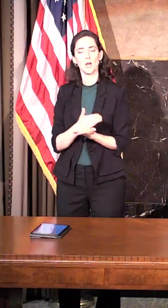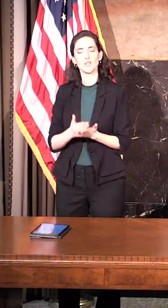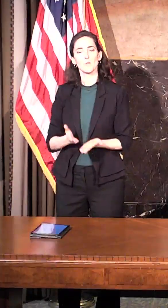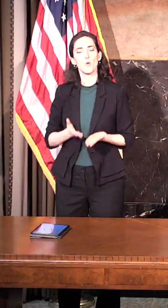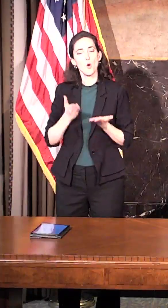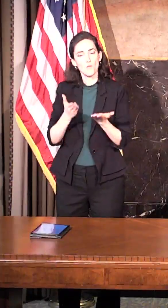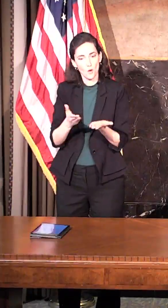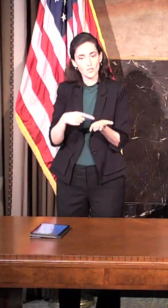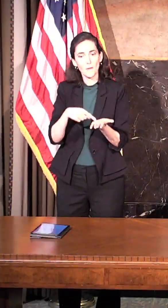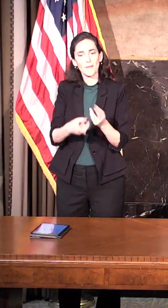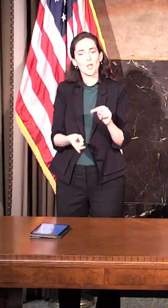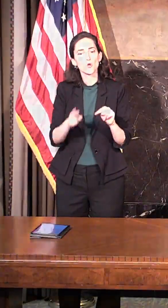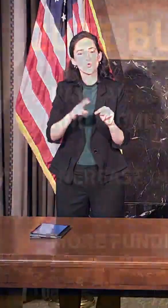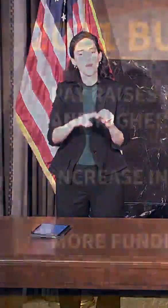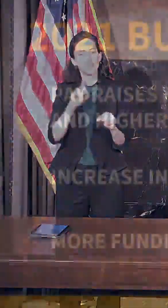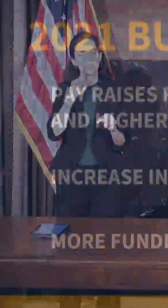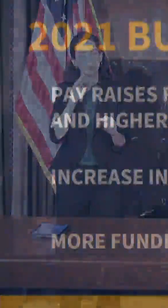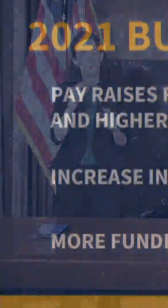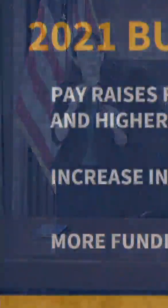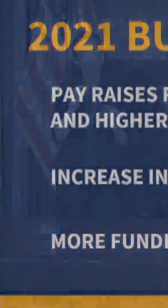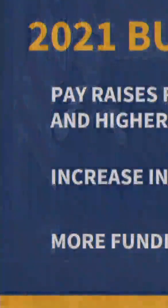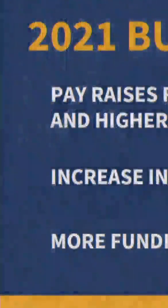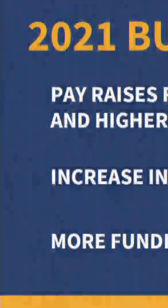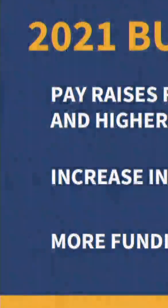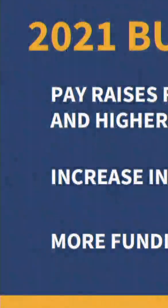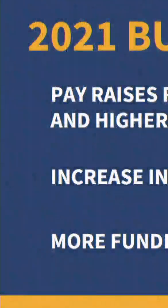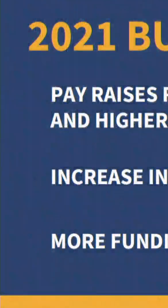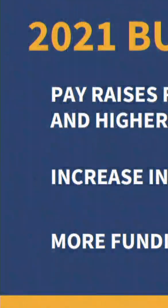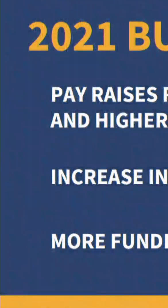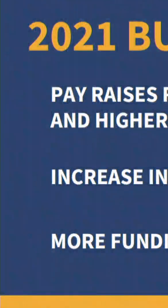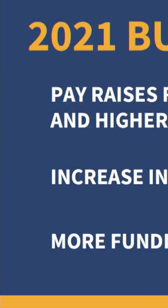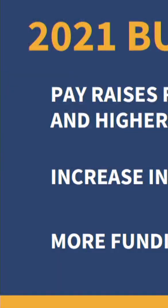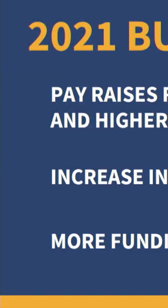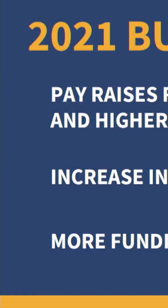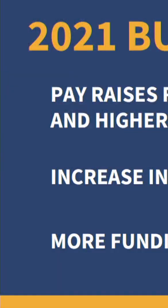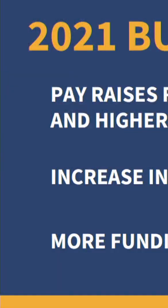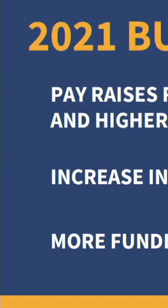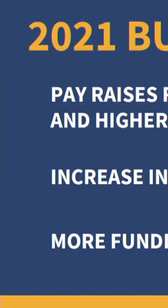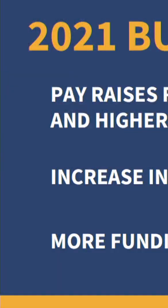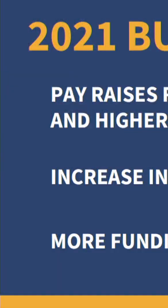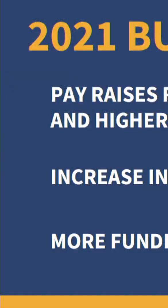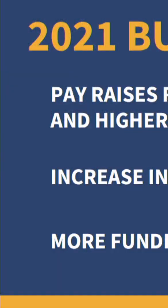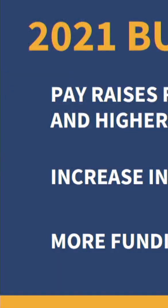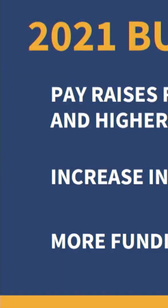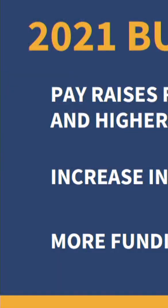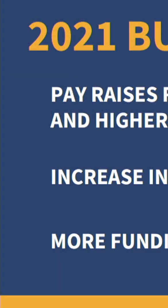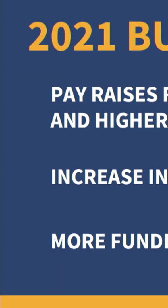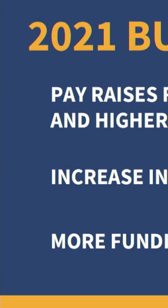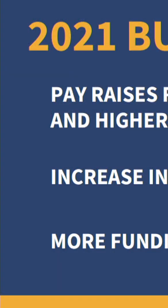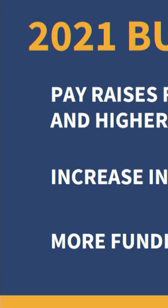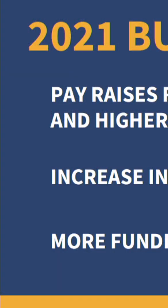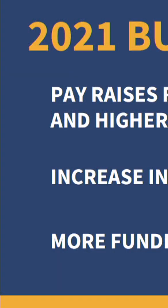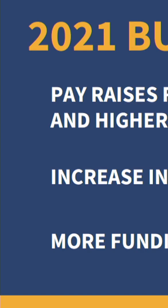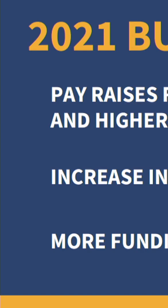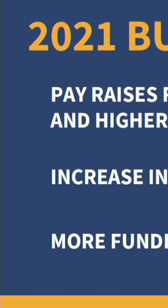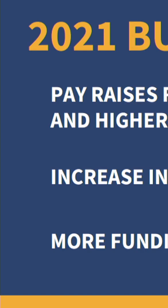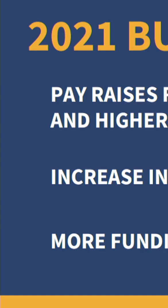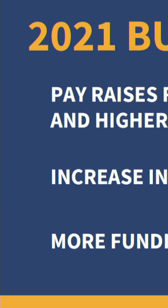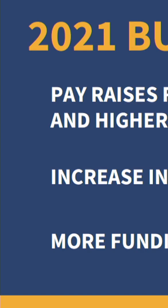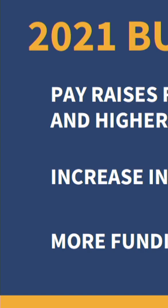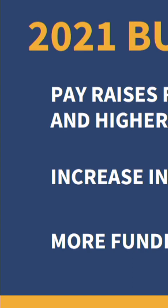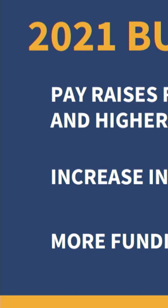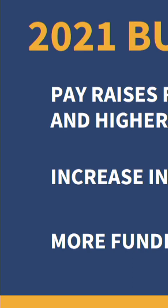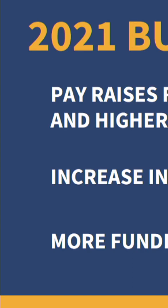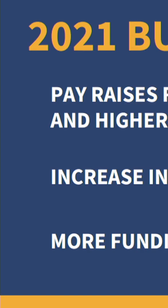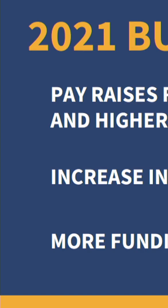but meaningful pay raises for K through 12 teachers and support staff, as well as higher education faculty, an increase in the higher